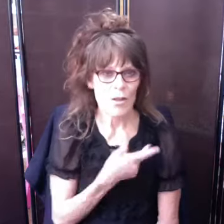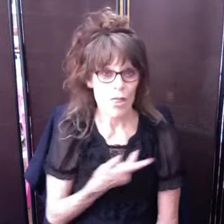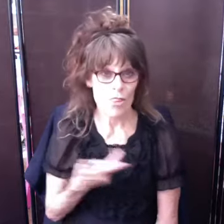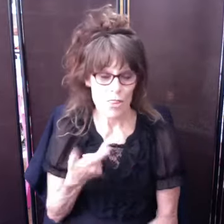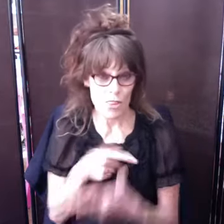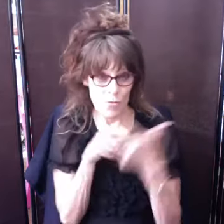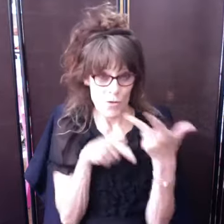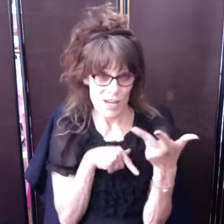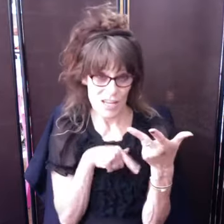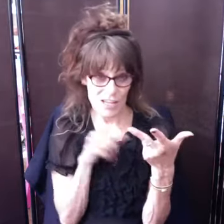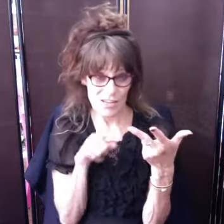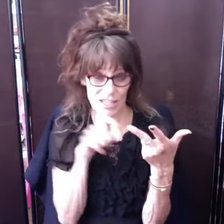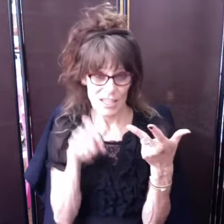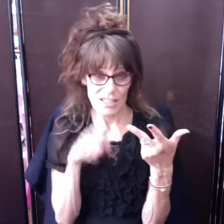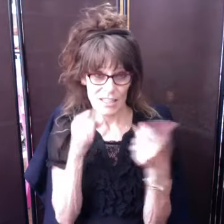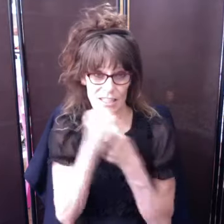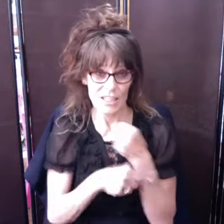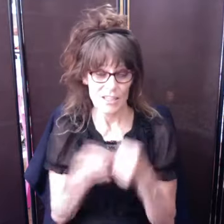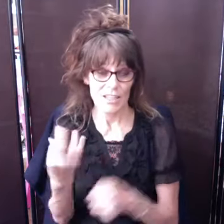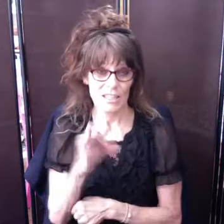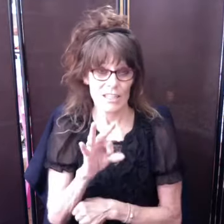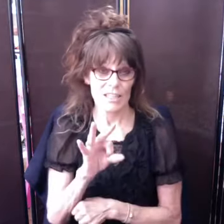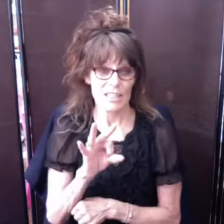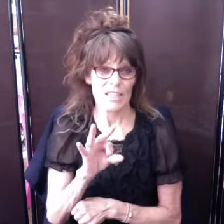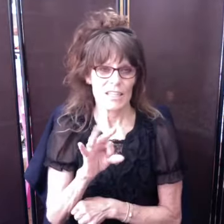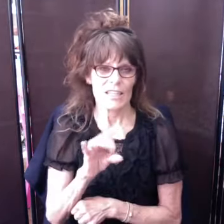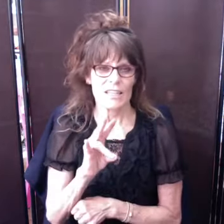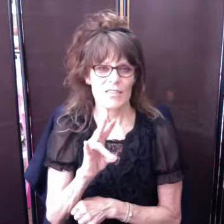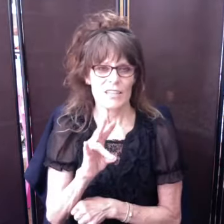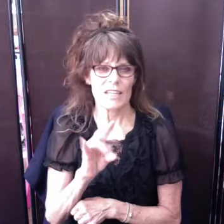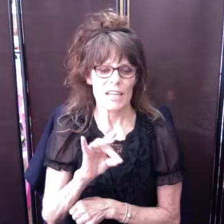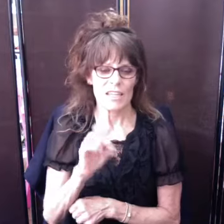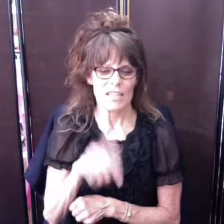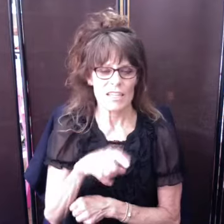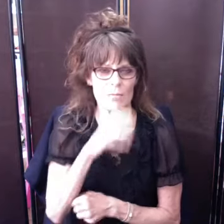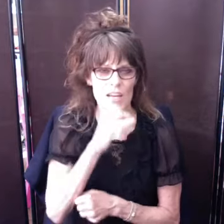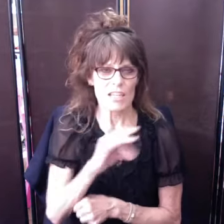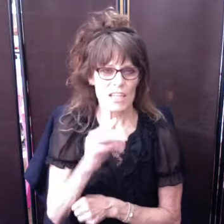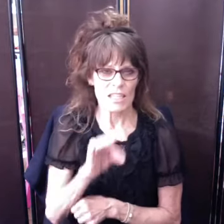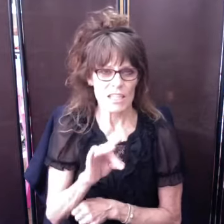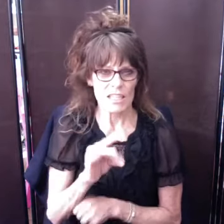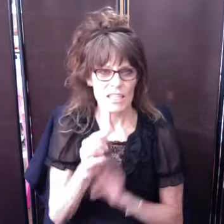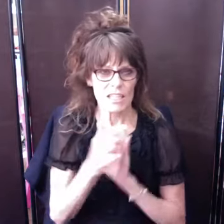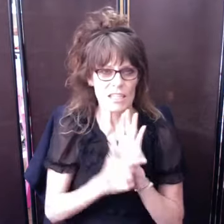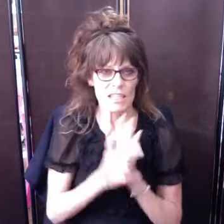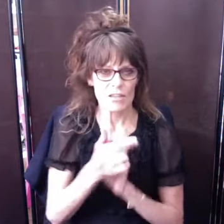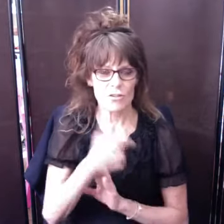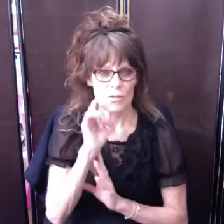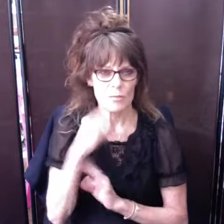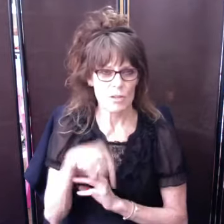Texas in 1978, when you were underage, you had to be 18 to drink legally here then. You could go down on a road called Greenville Avenue in the